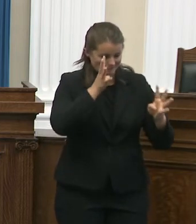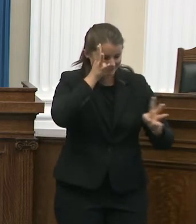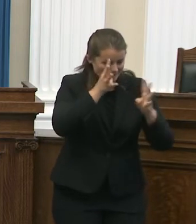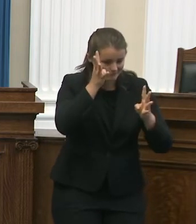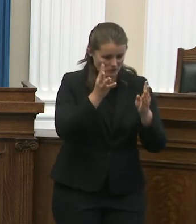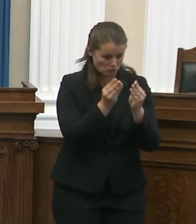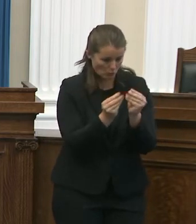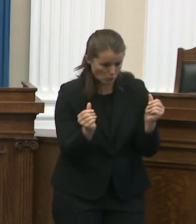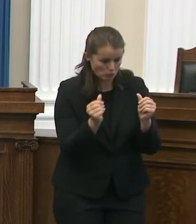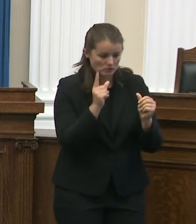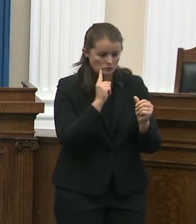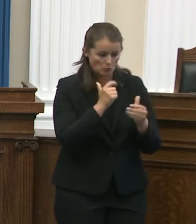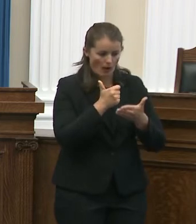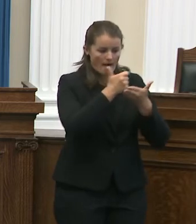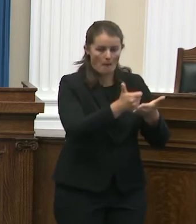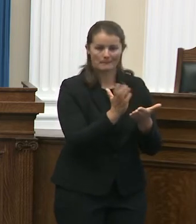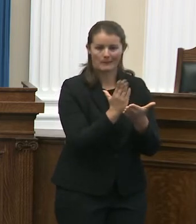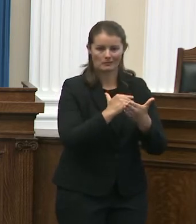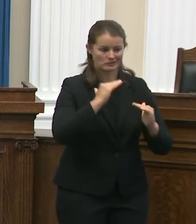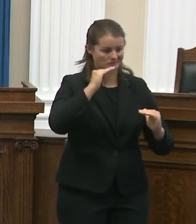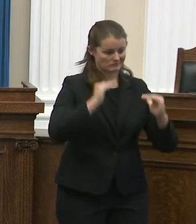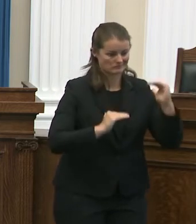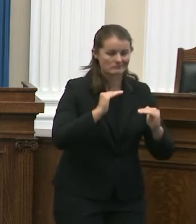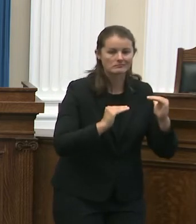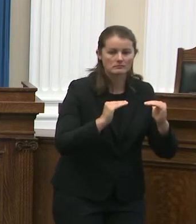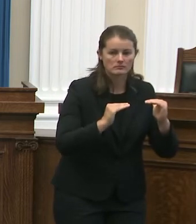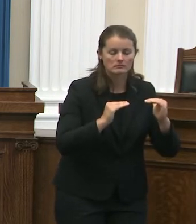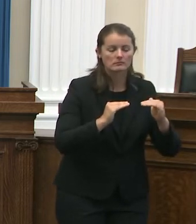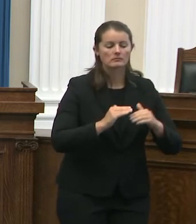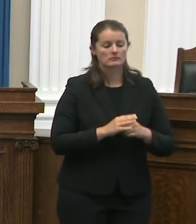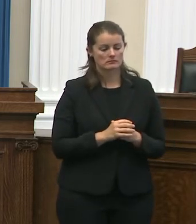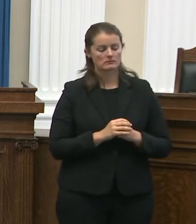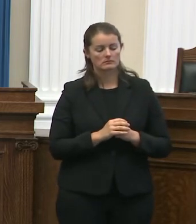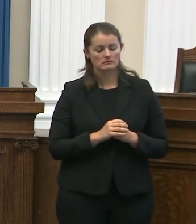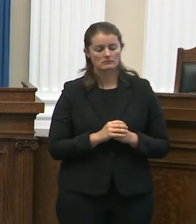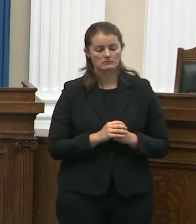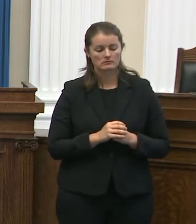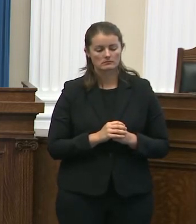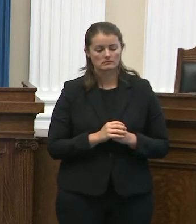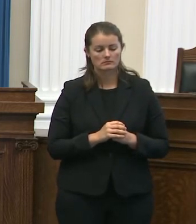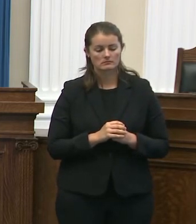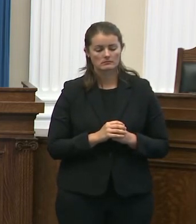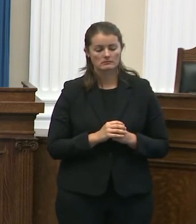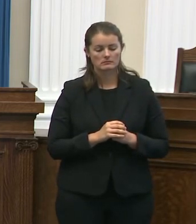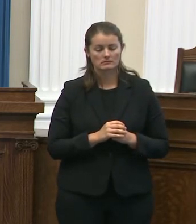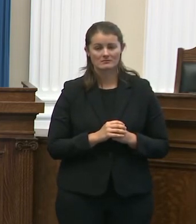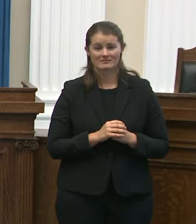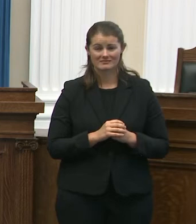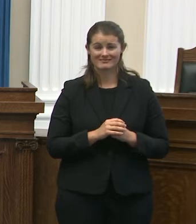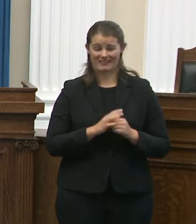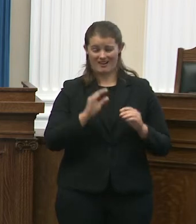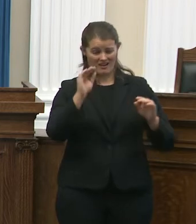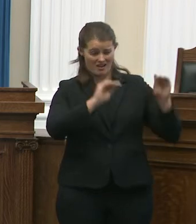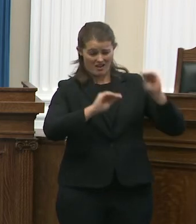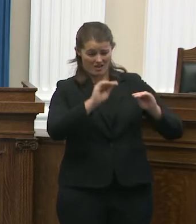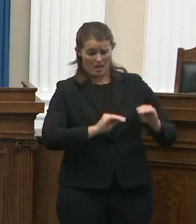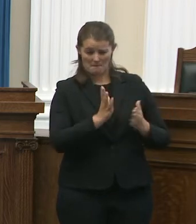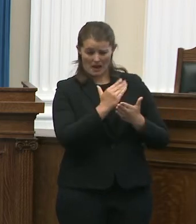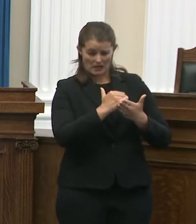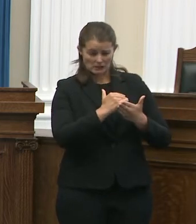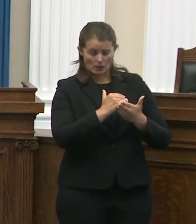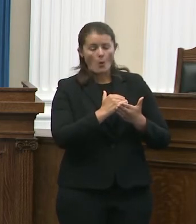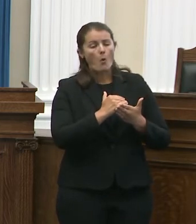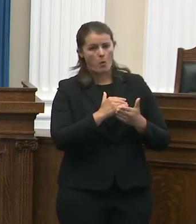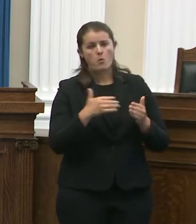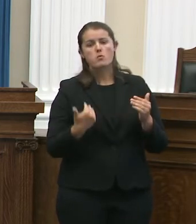our budget shortfall. Just like me, I know this was daunting and a very painful task. As